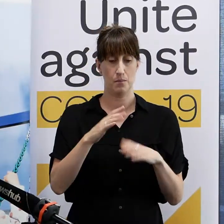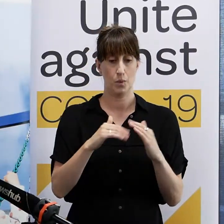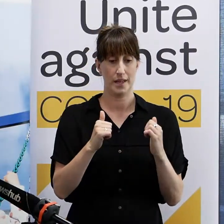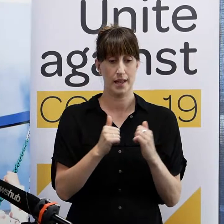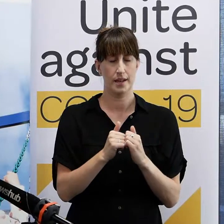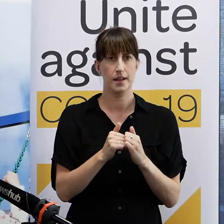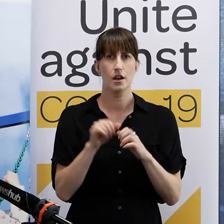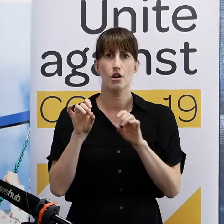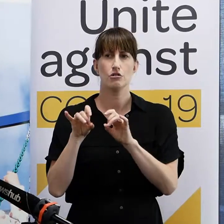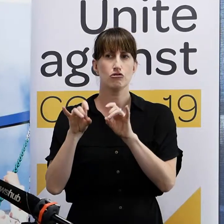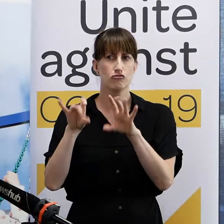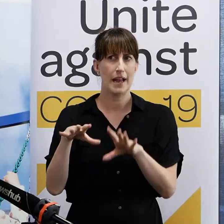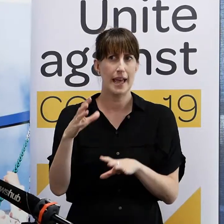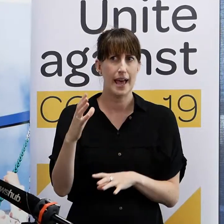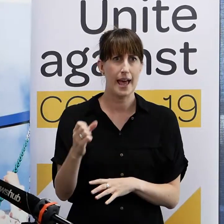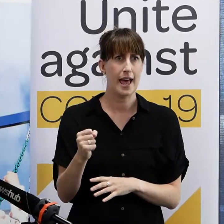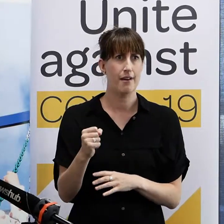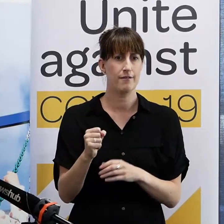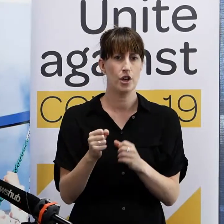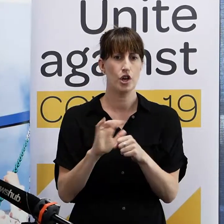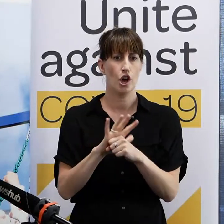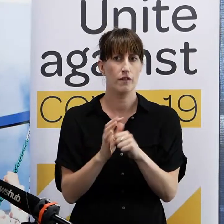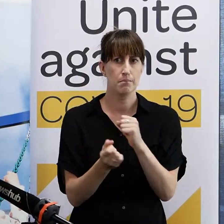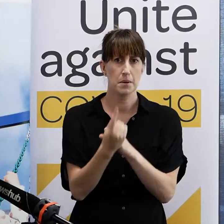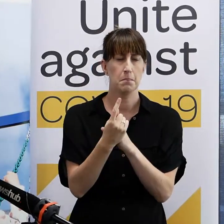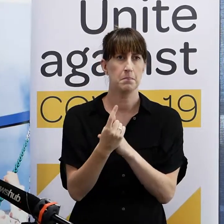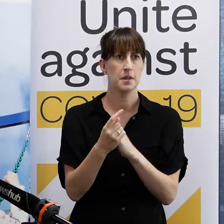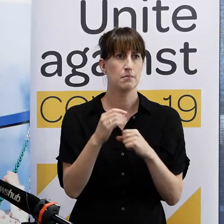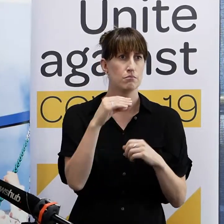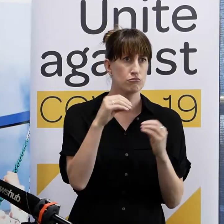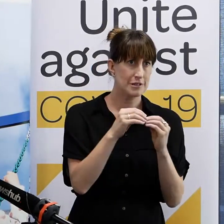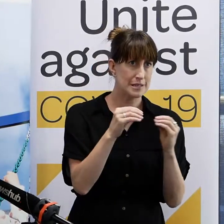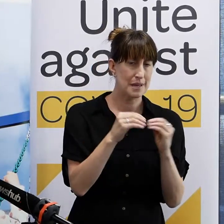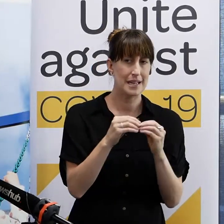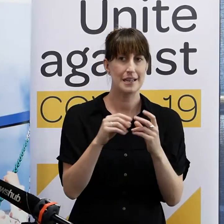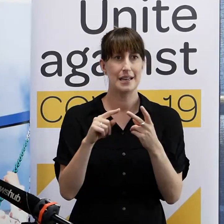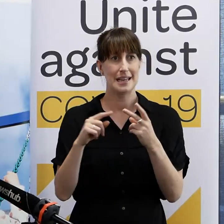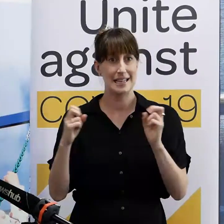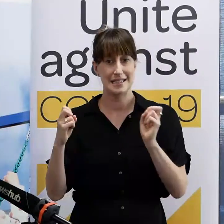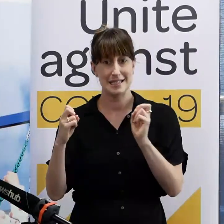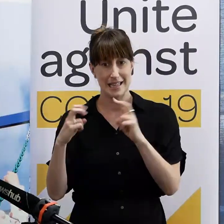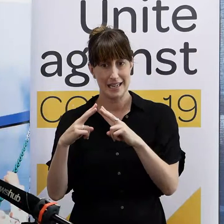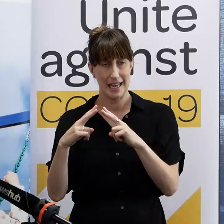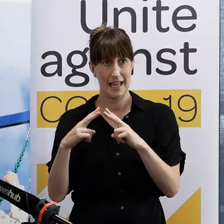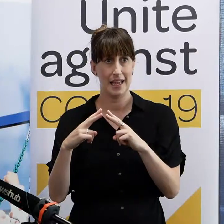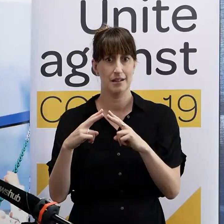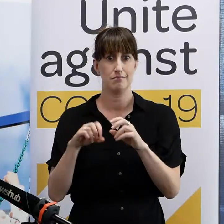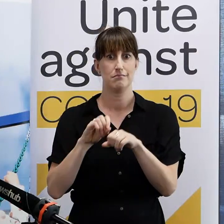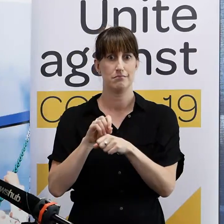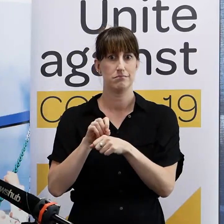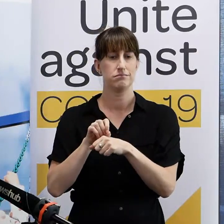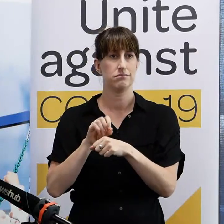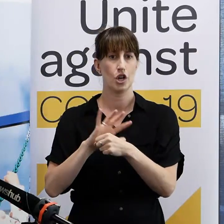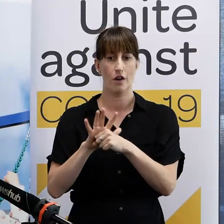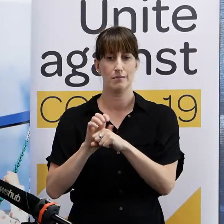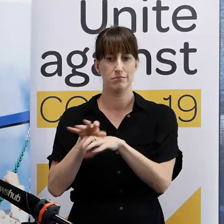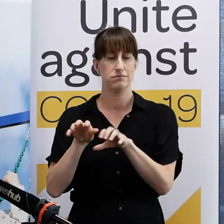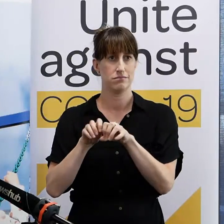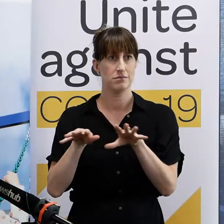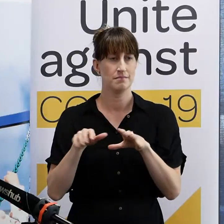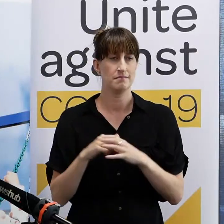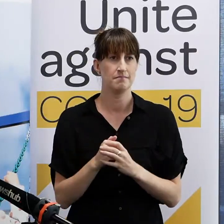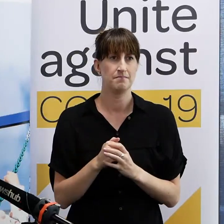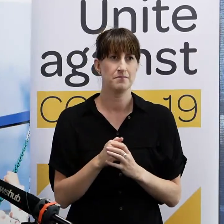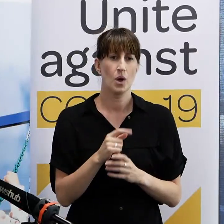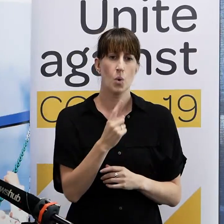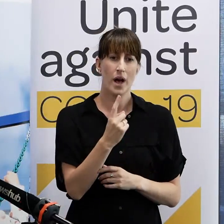in both Brisbane and in Sydney related in Brisbane to a health worker, but who had also been in the